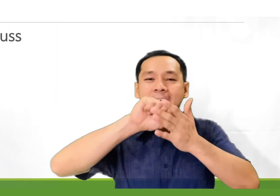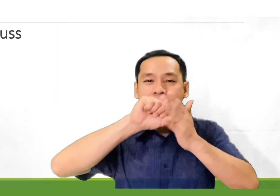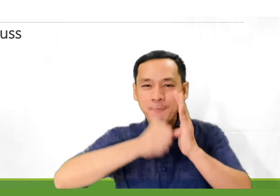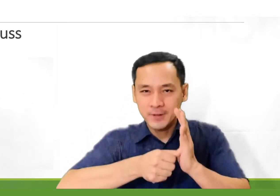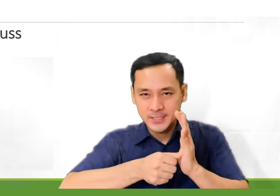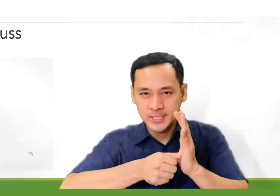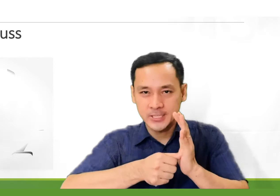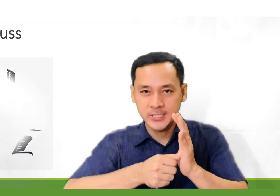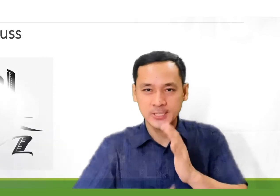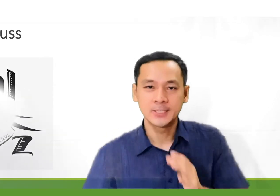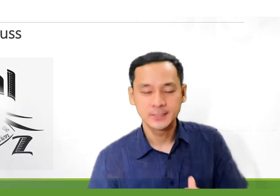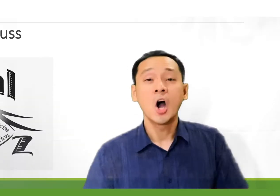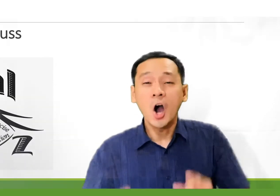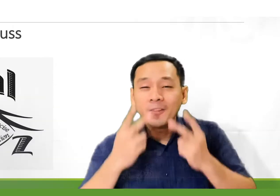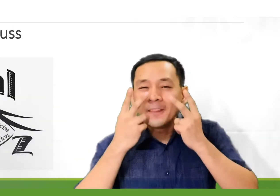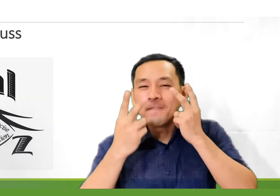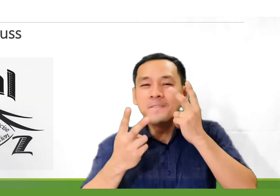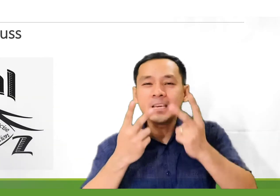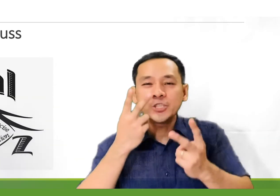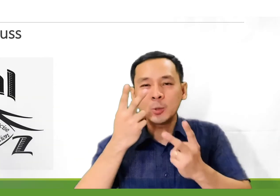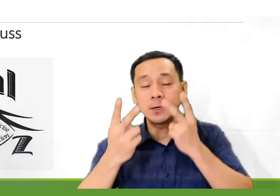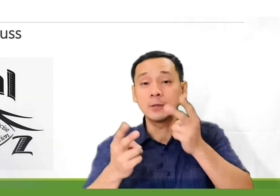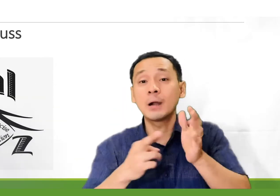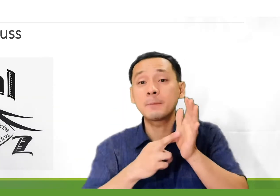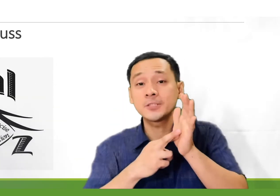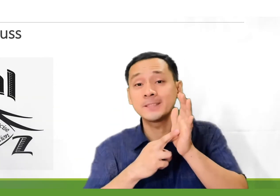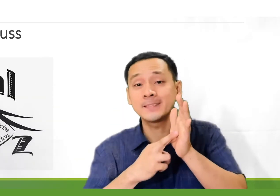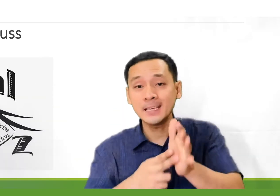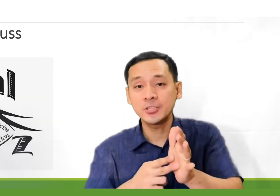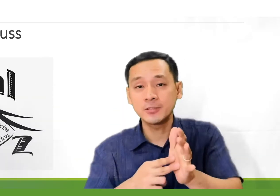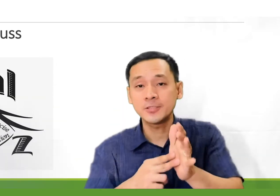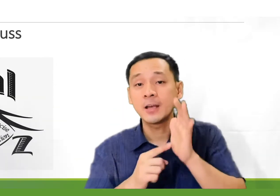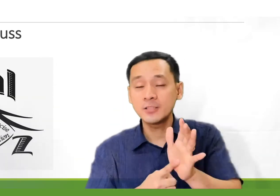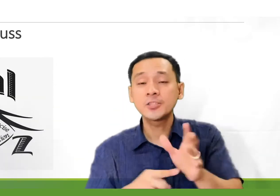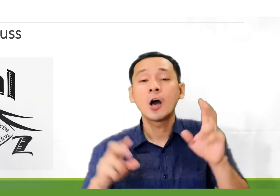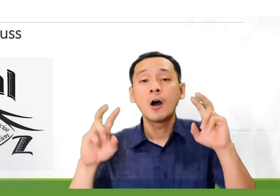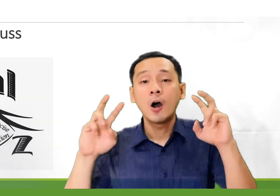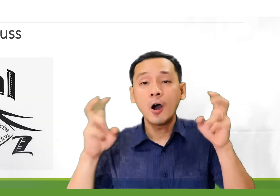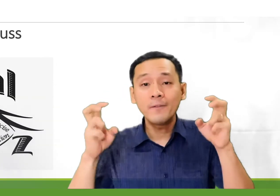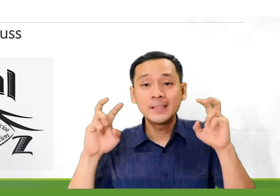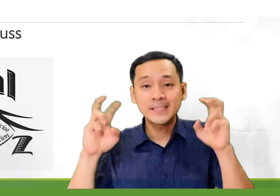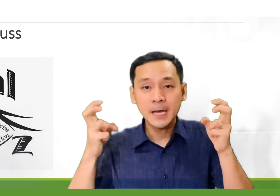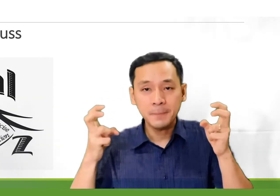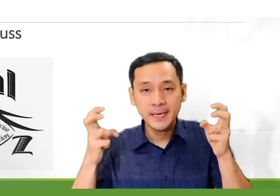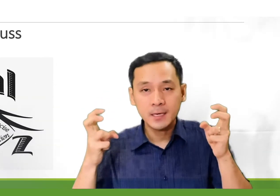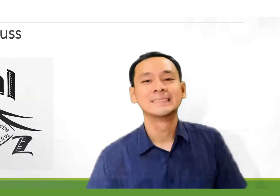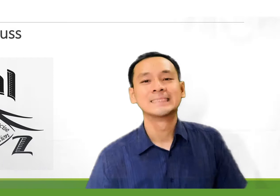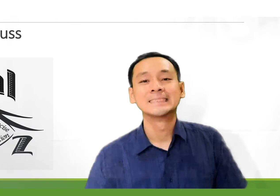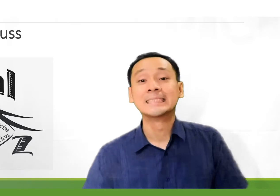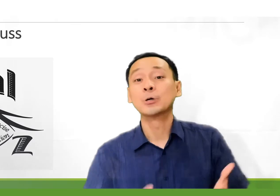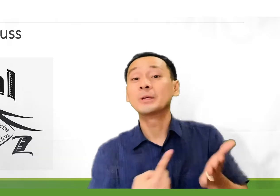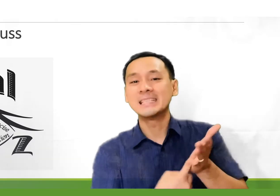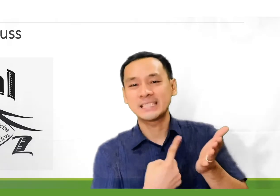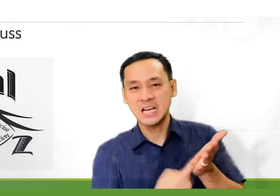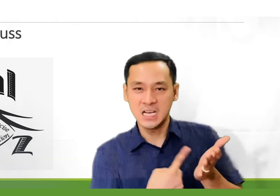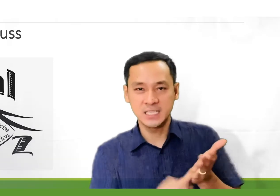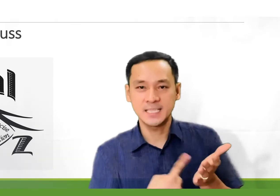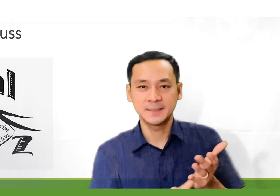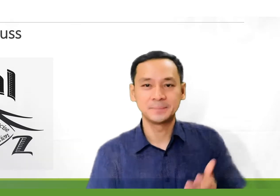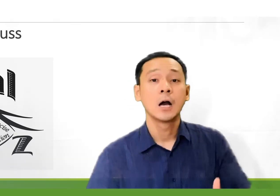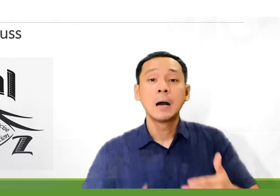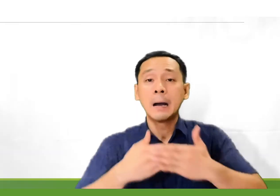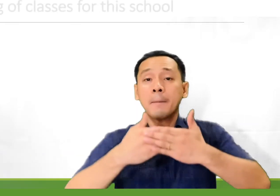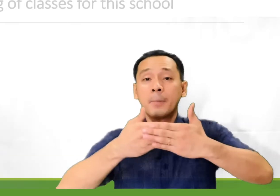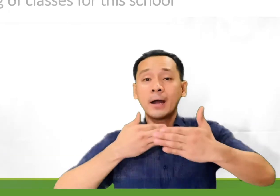more emphasis on the visual representations of the topic we